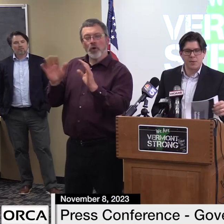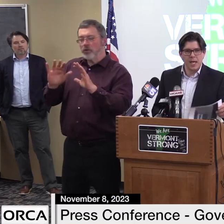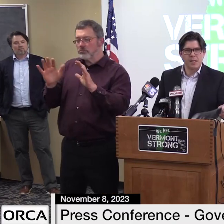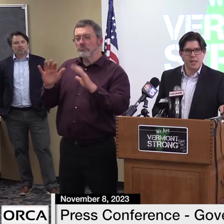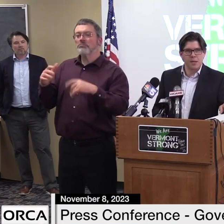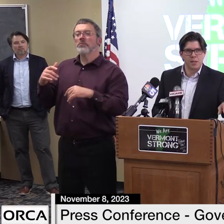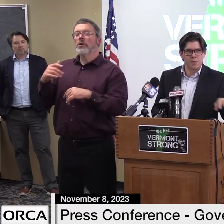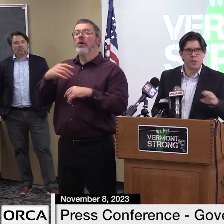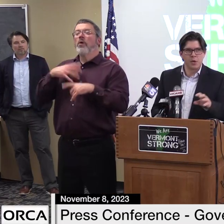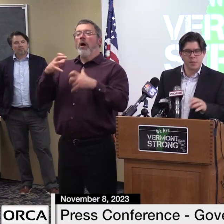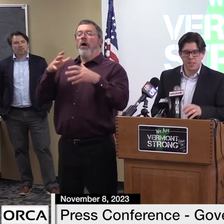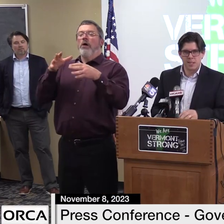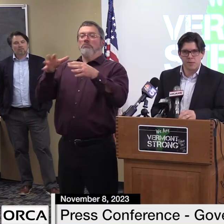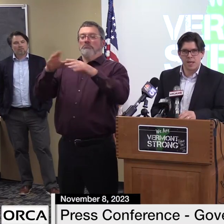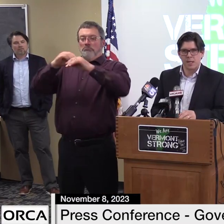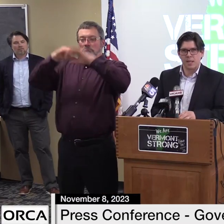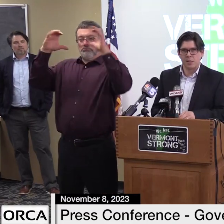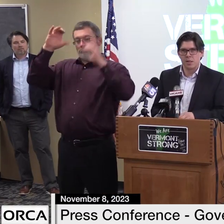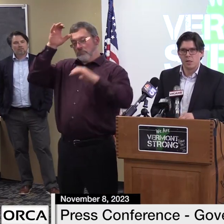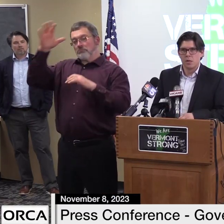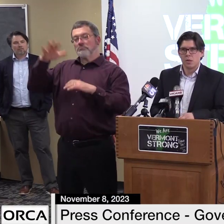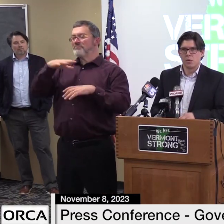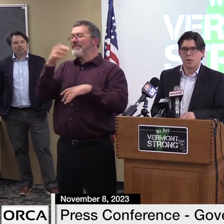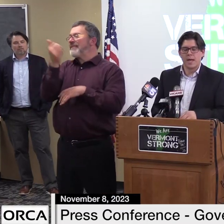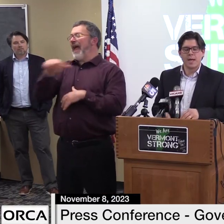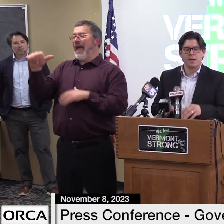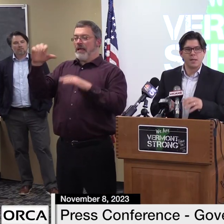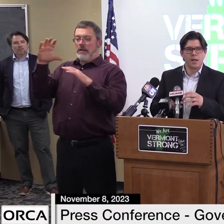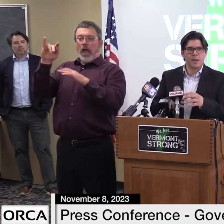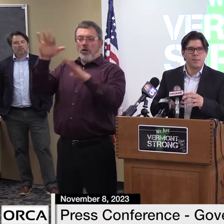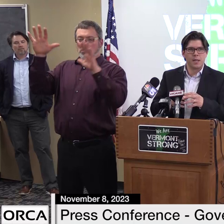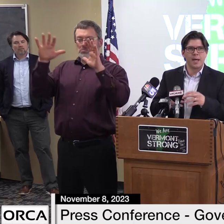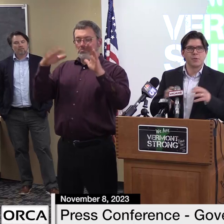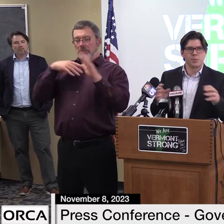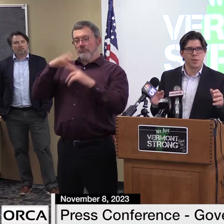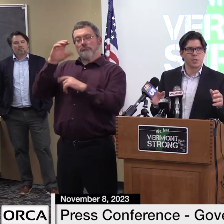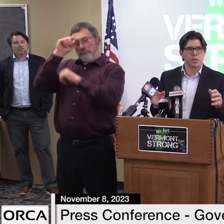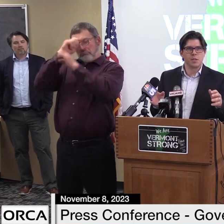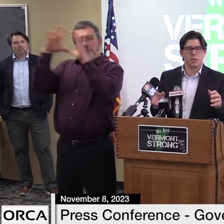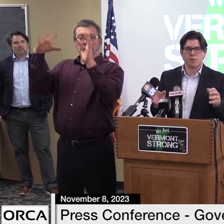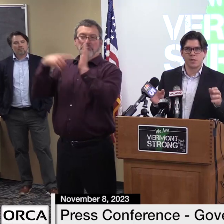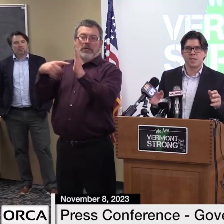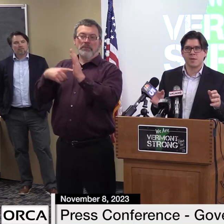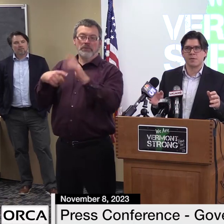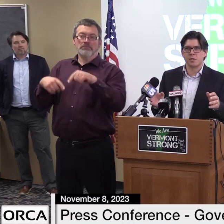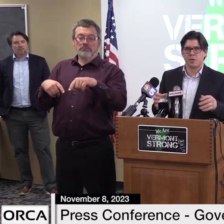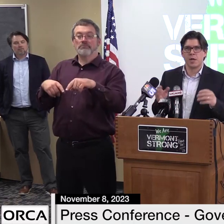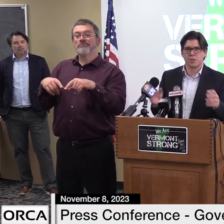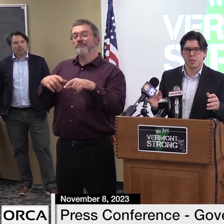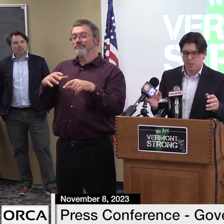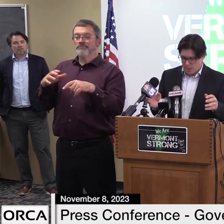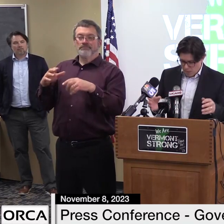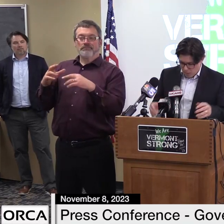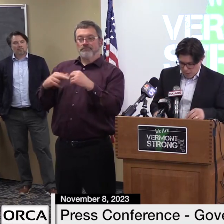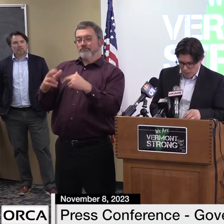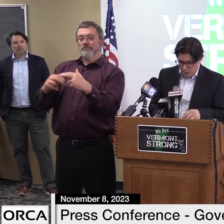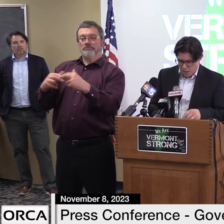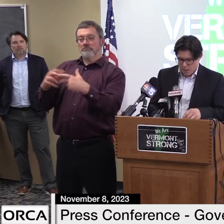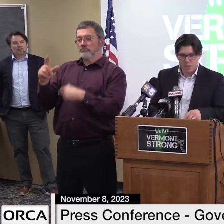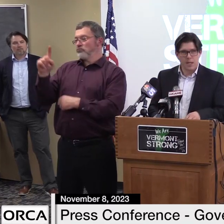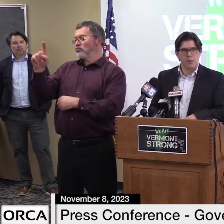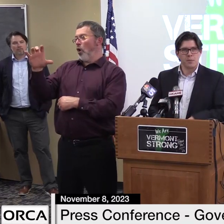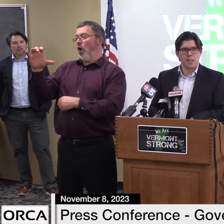let's say we had a county, and we don't, but let's say we had a county who had an average production over the last 5 years of 100.